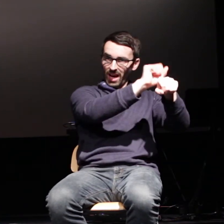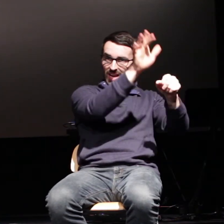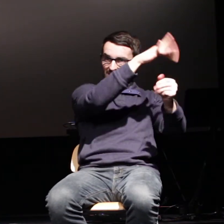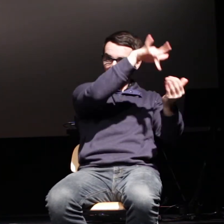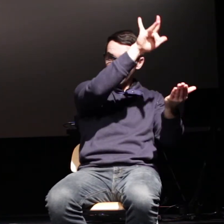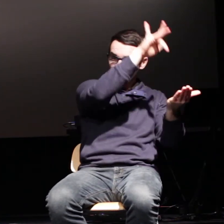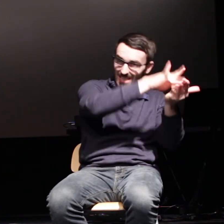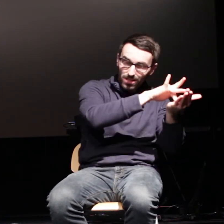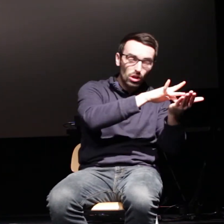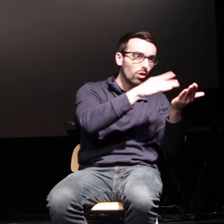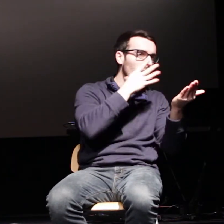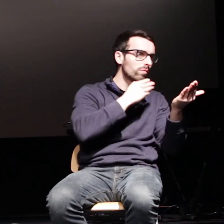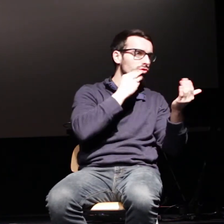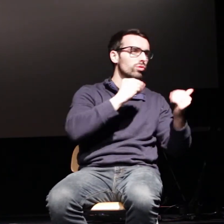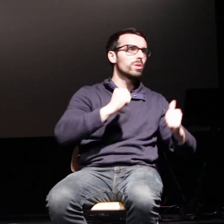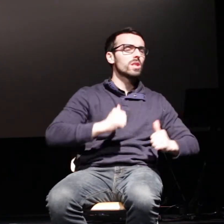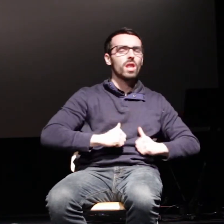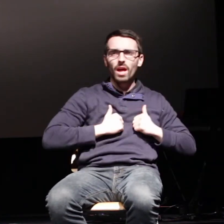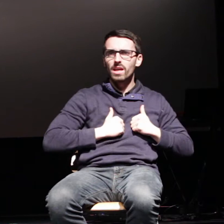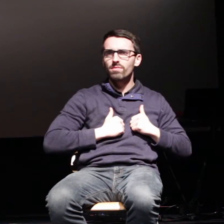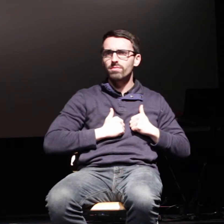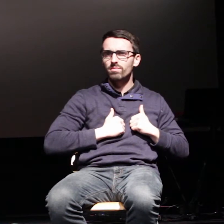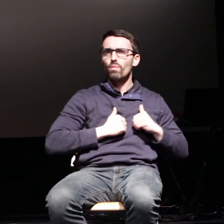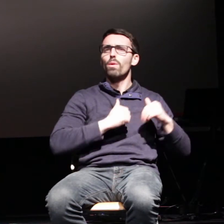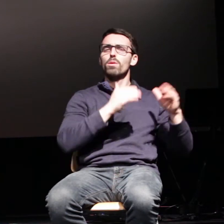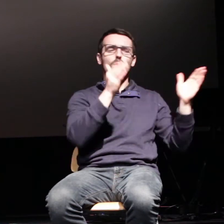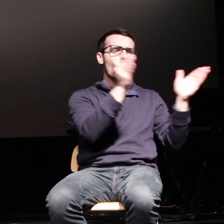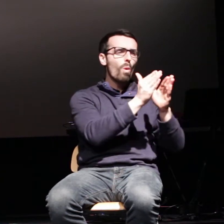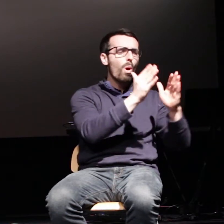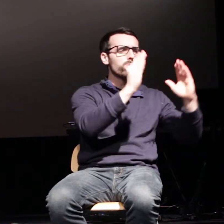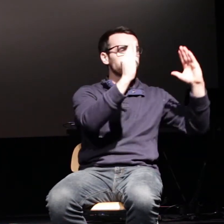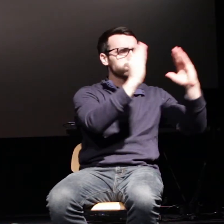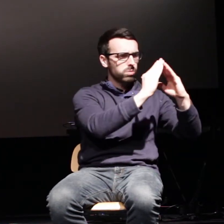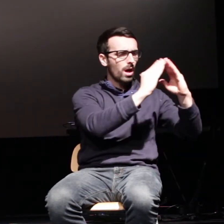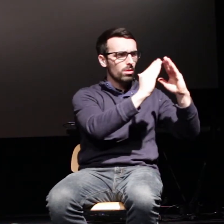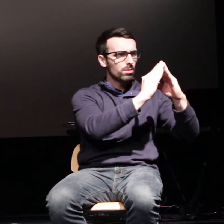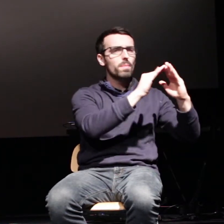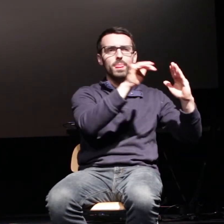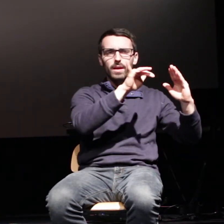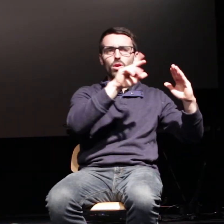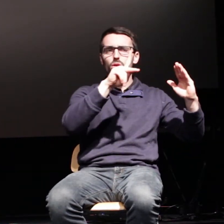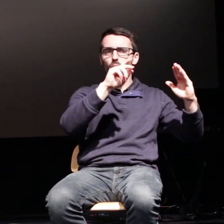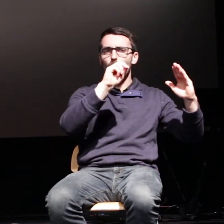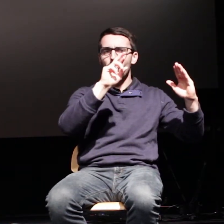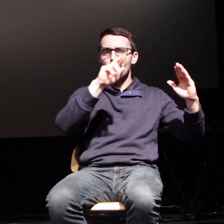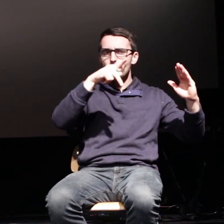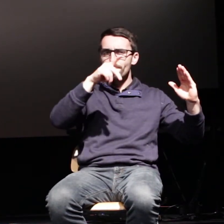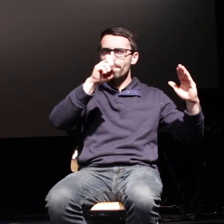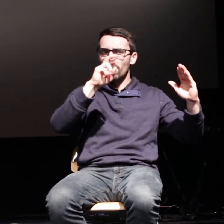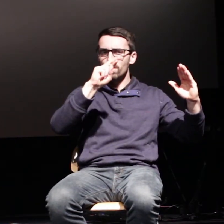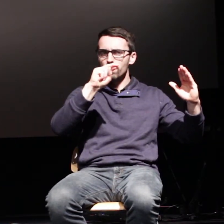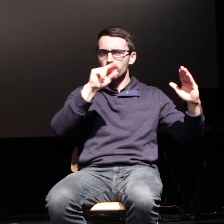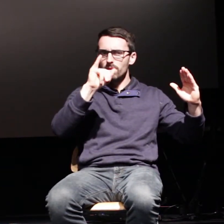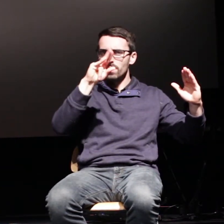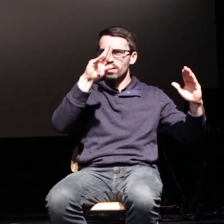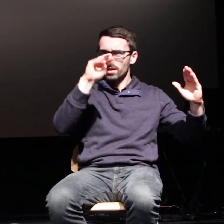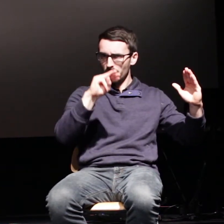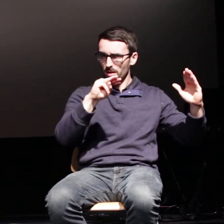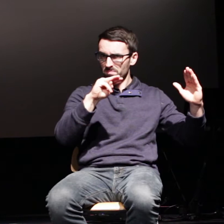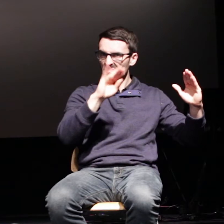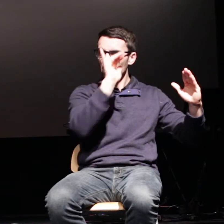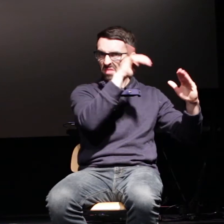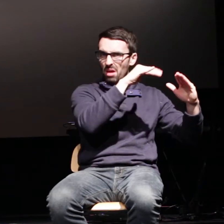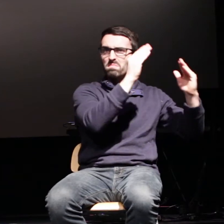Jewish life. It was the center of a community like a small town like Capernaum in the first century. Not only was it the center of all religious life that